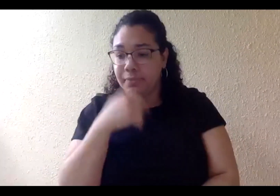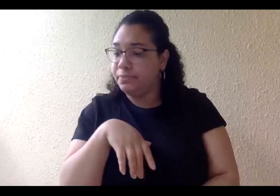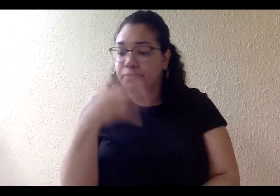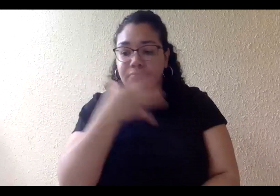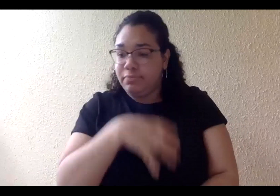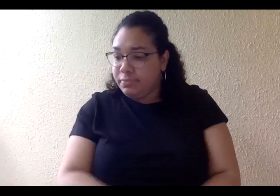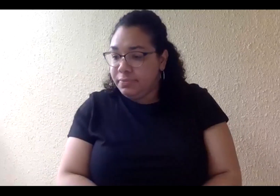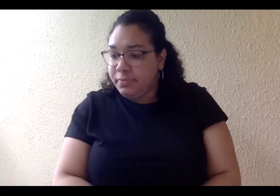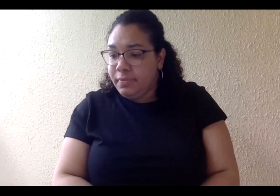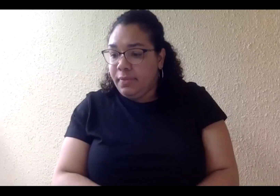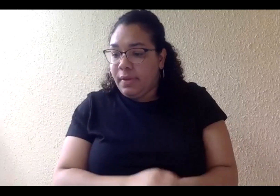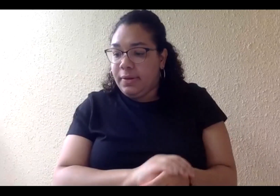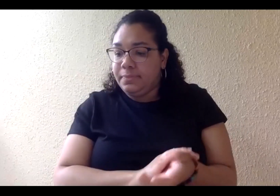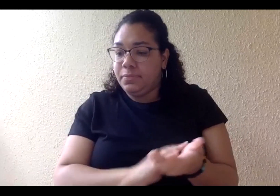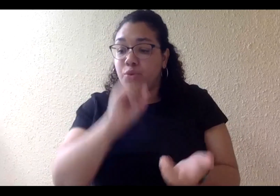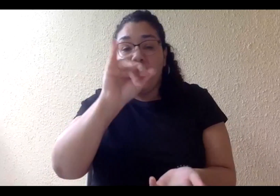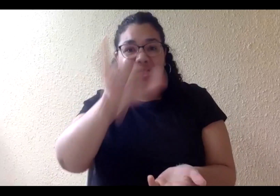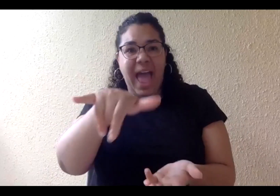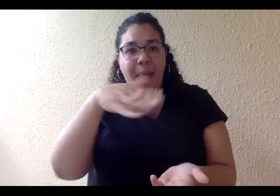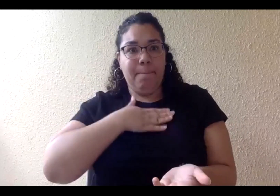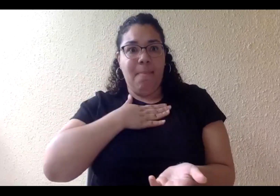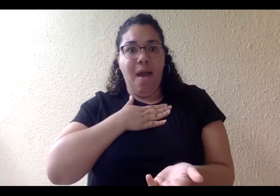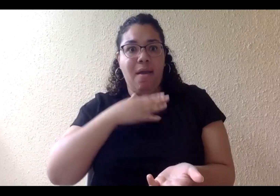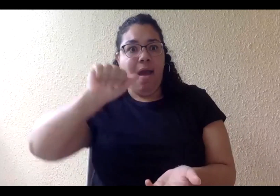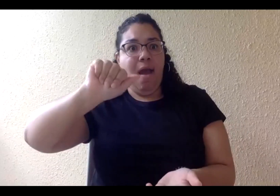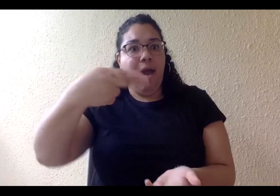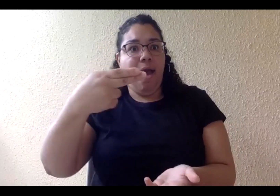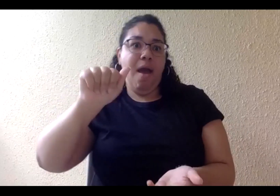effort on that page.